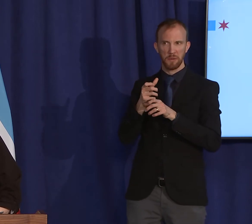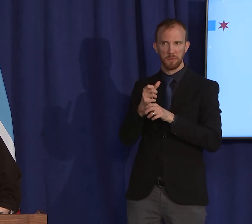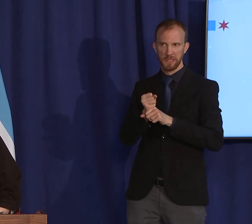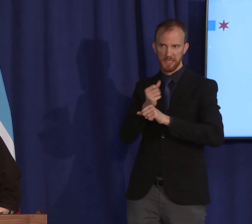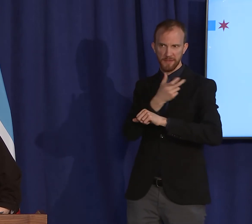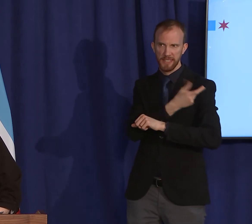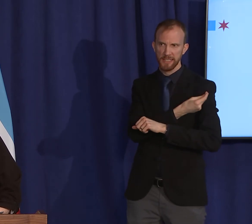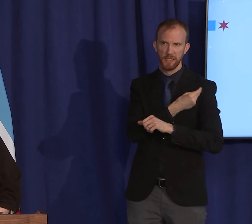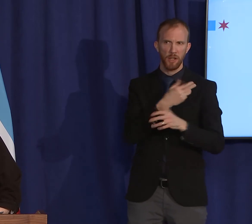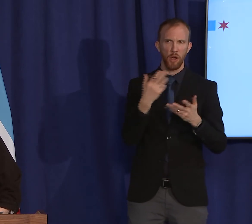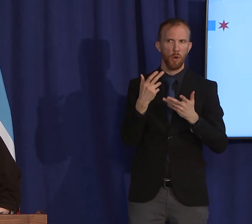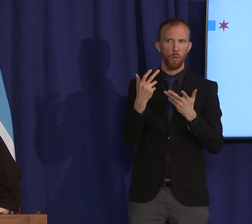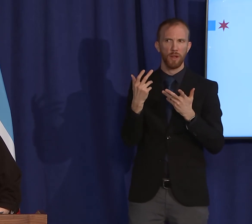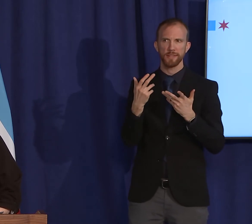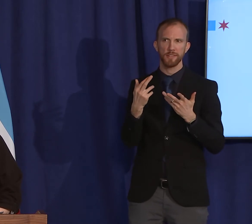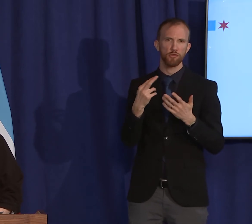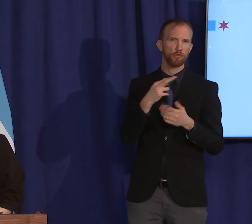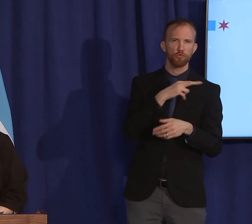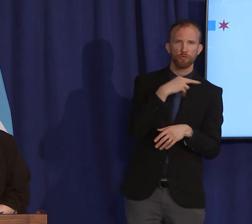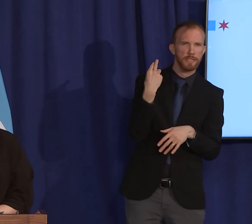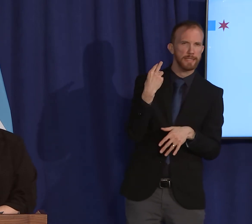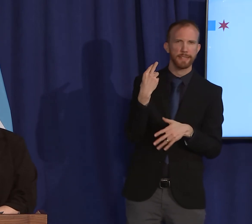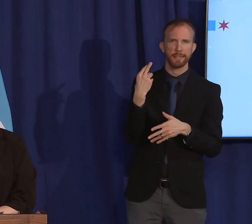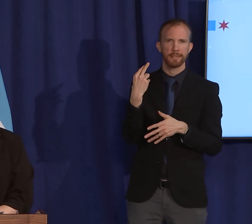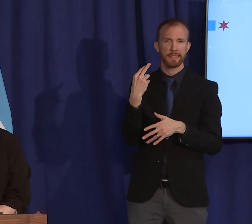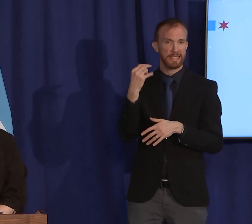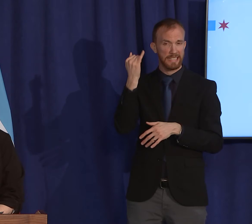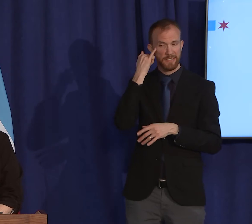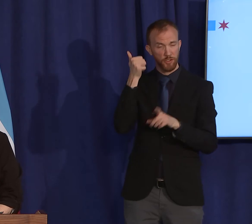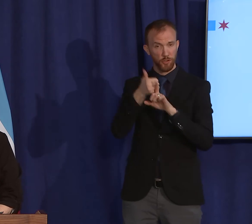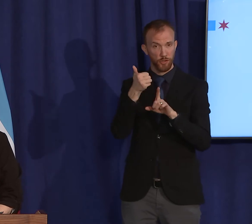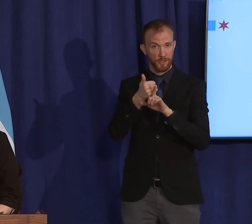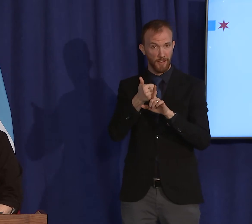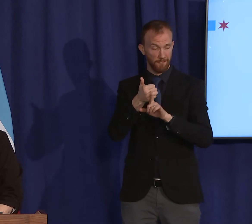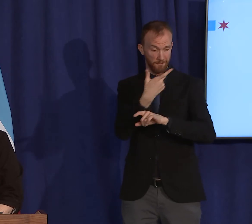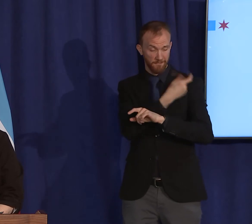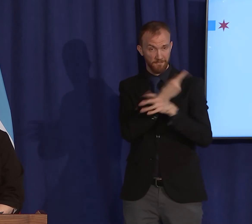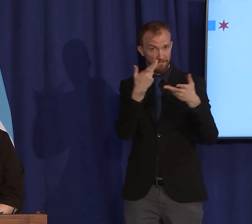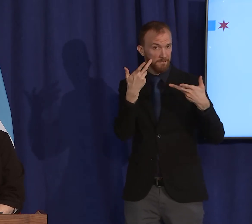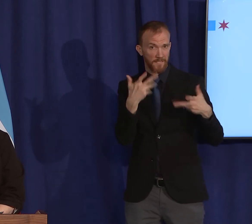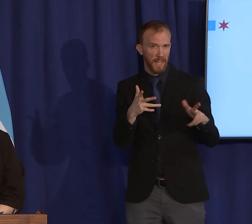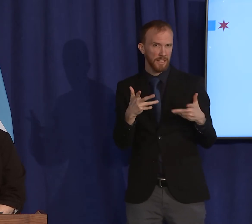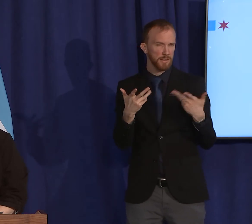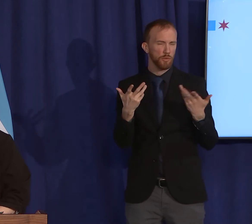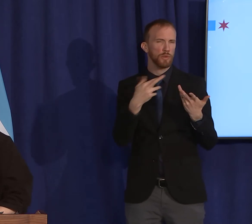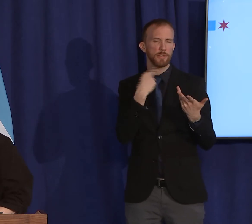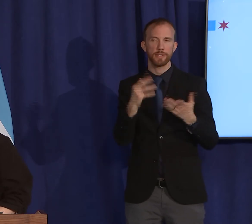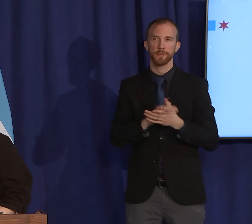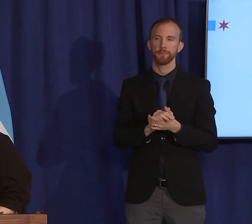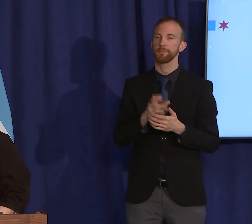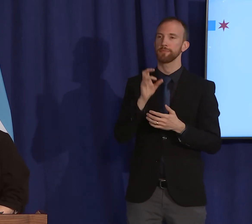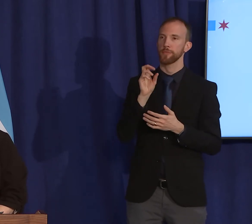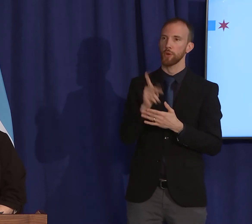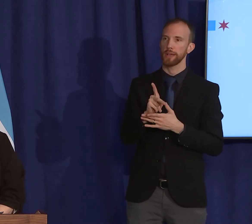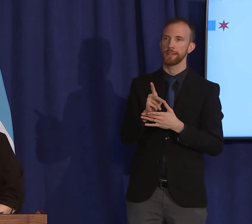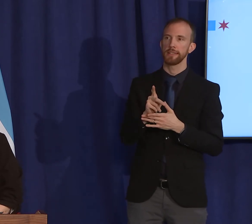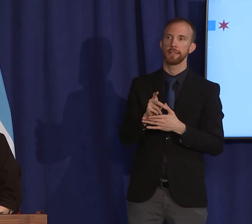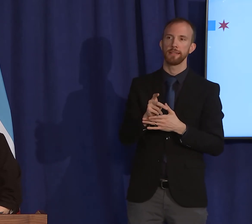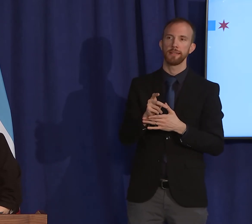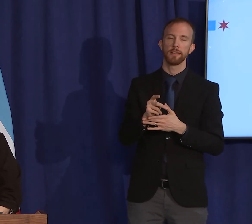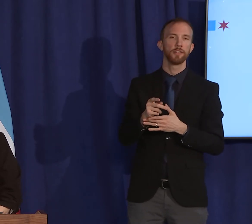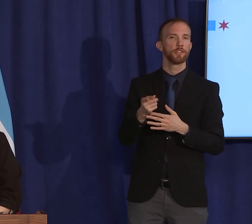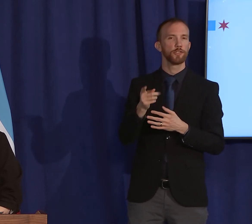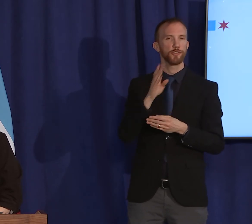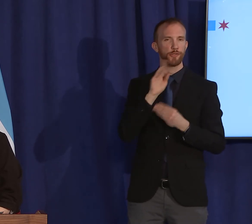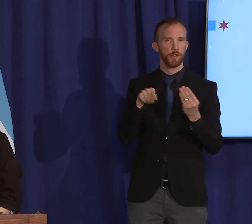vaccinated once they get back to Chicago? Okay, so two things there. I like that you ended with fully vaccinated. So